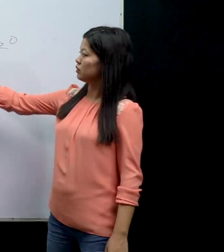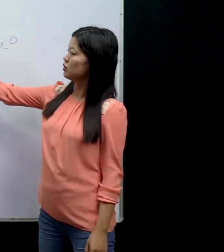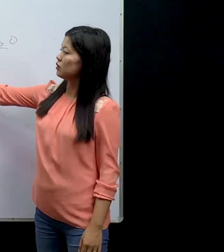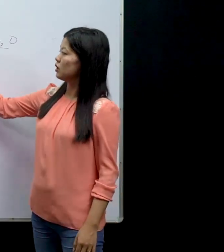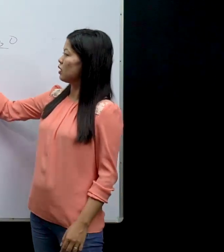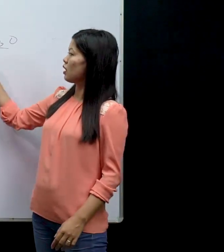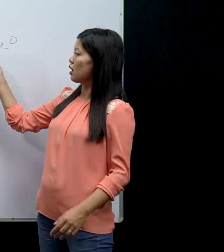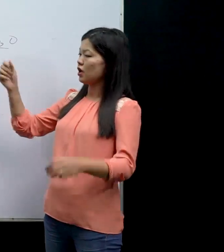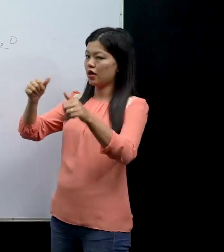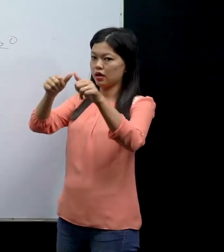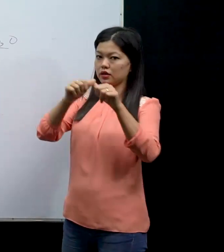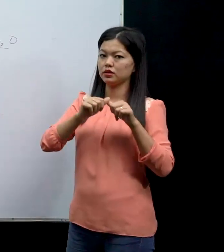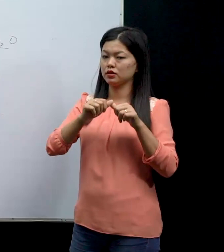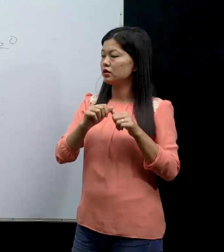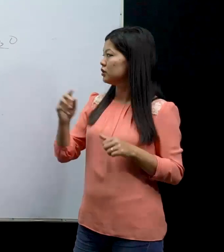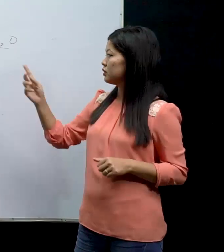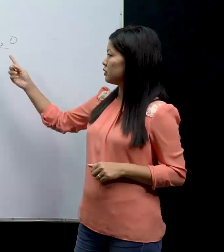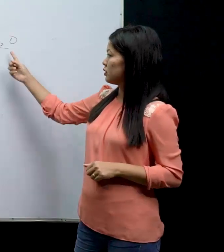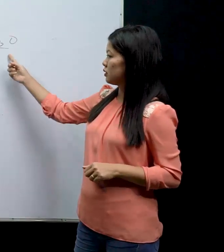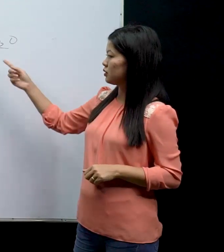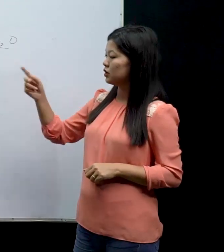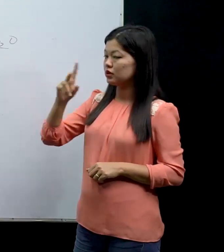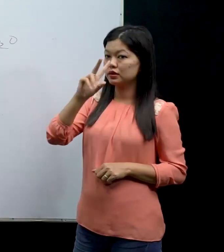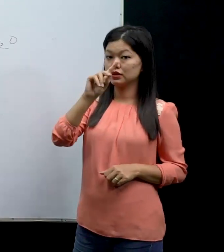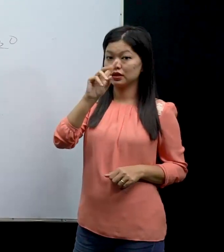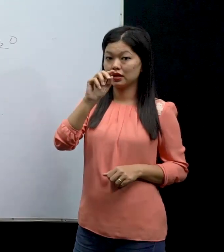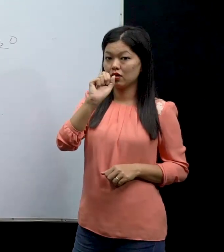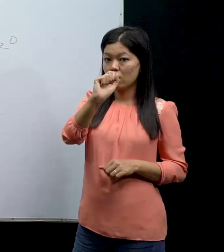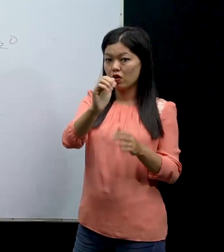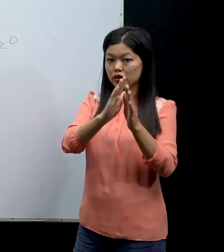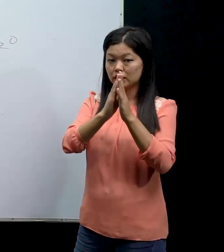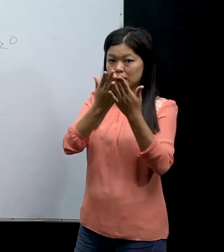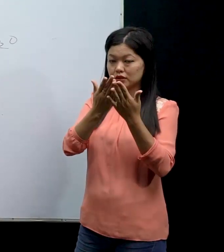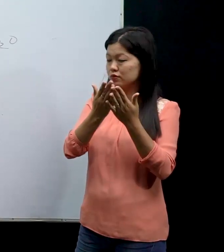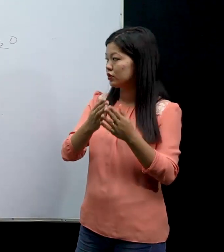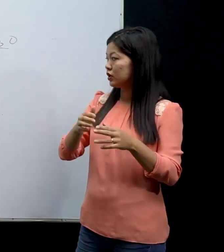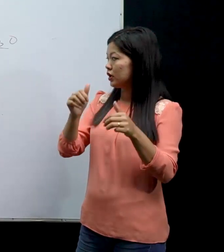Okay, so students, in your textbook, the second question is aluminum chloride.